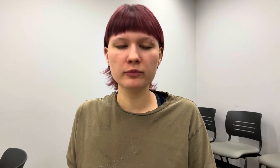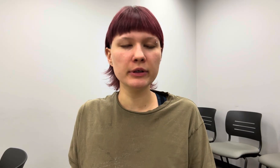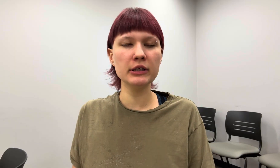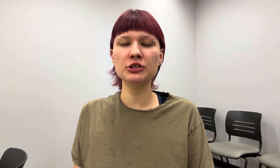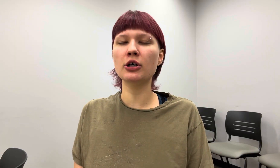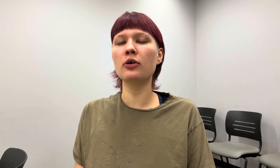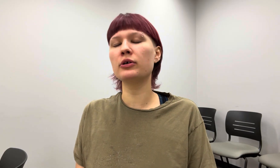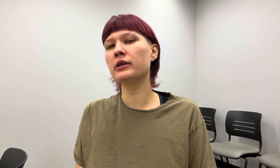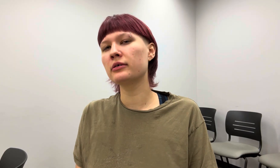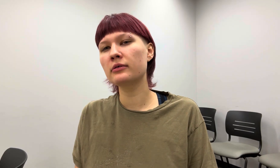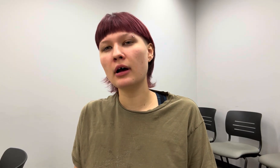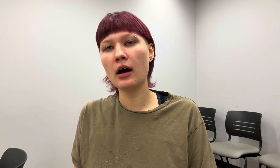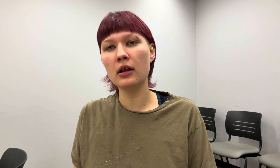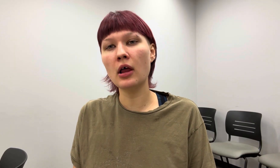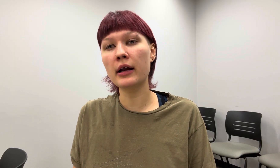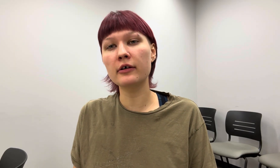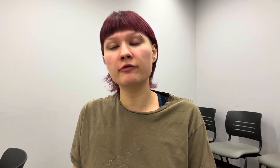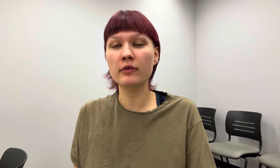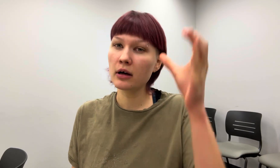really showed a lot of